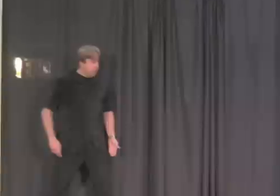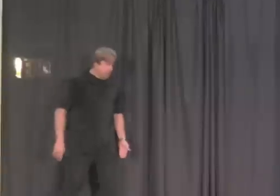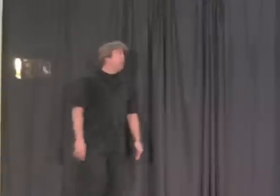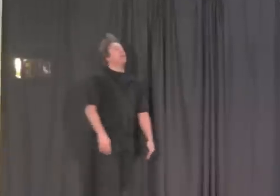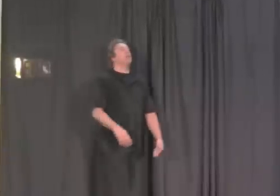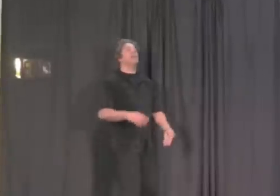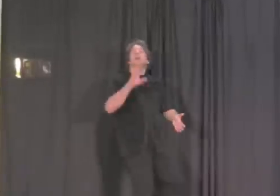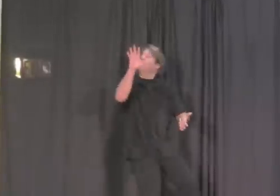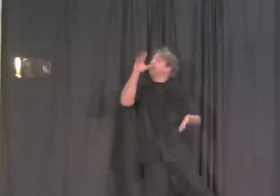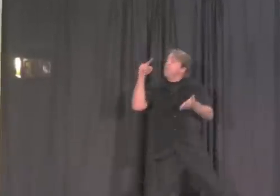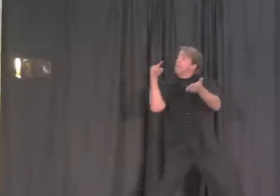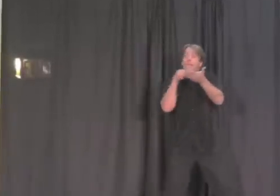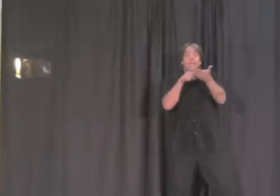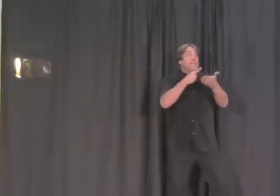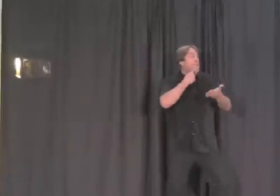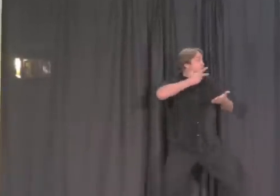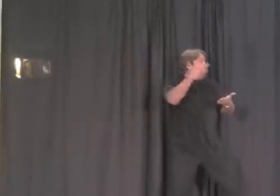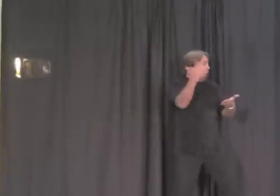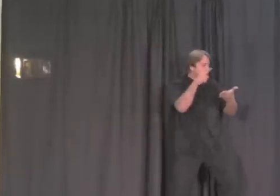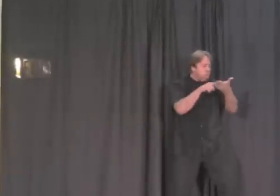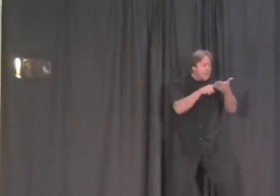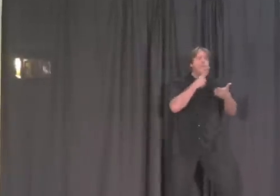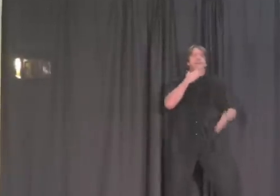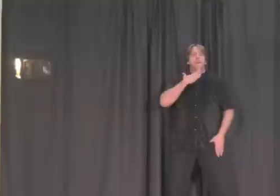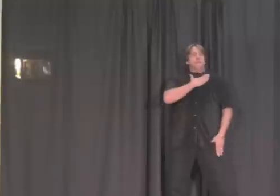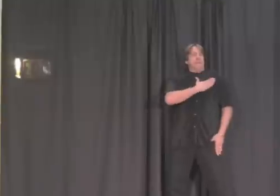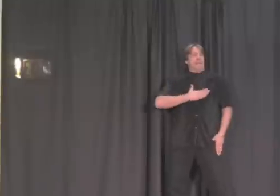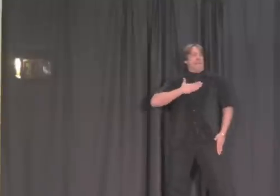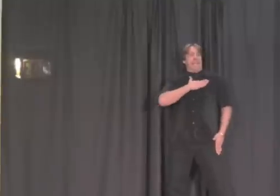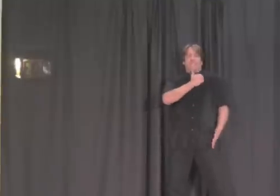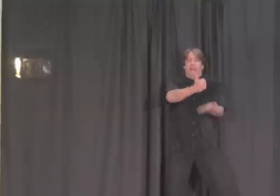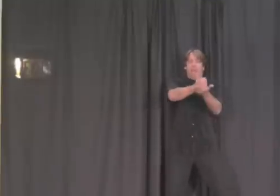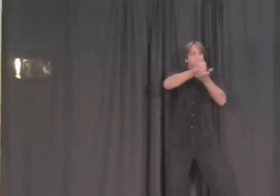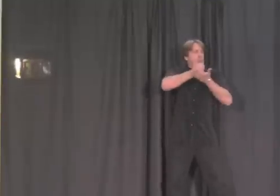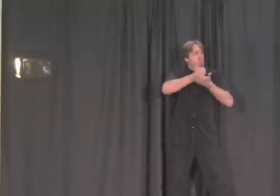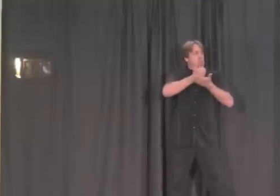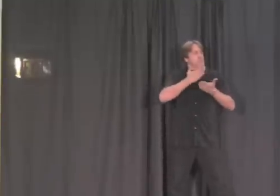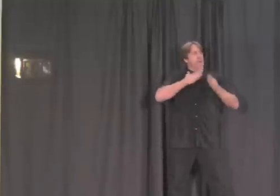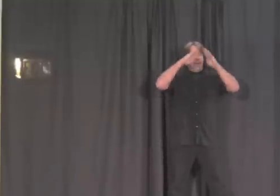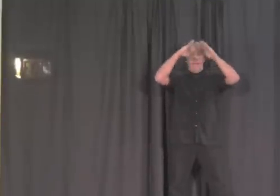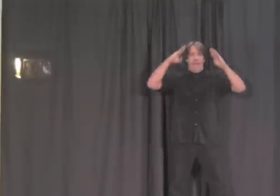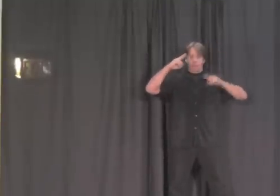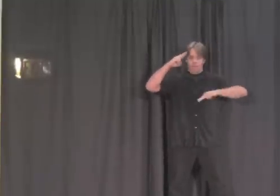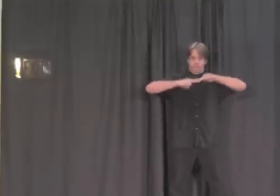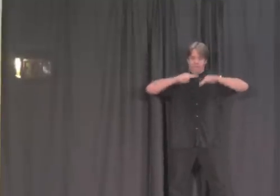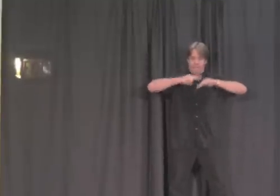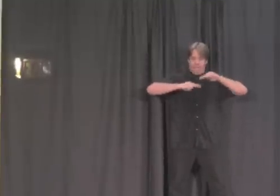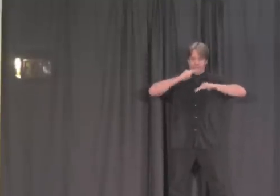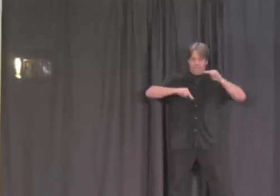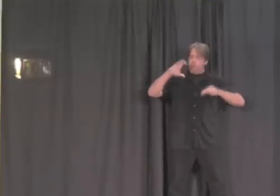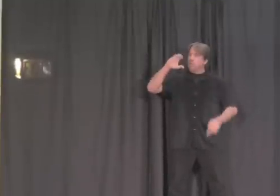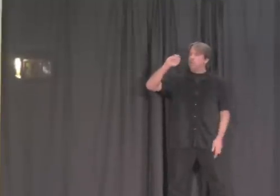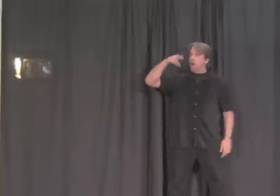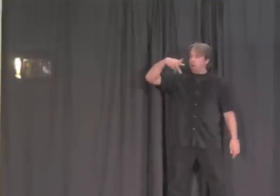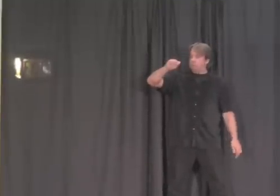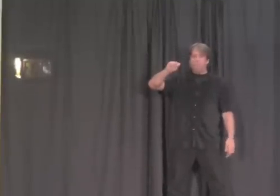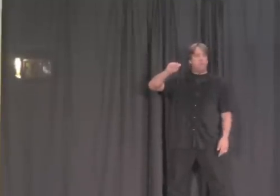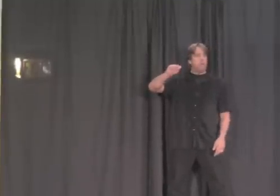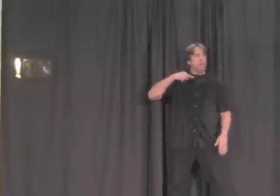The paper said, please help me come to my house